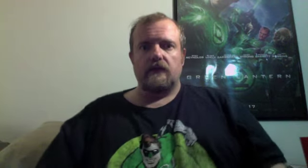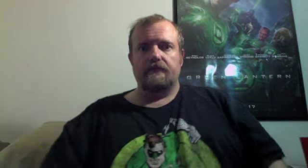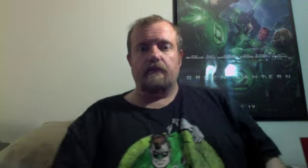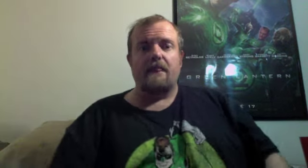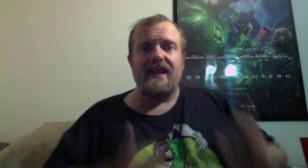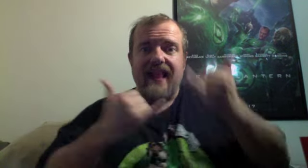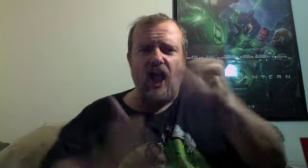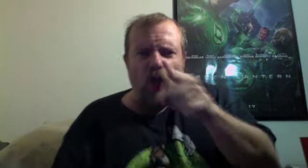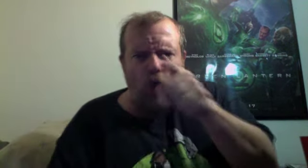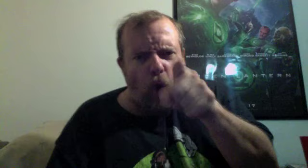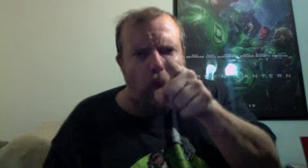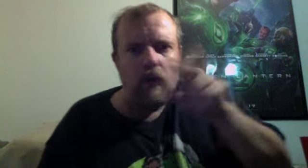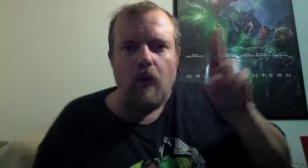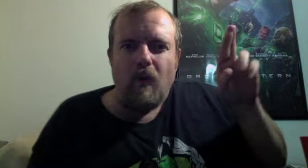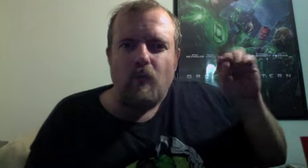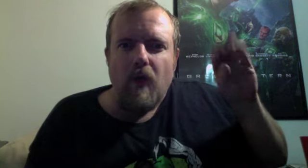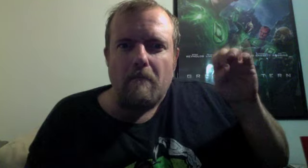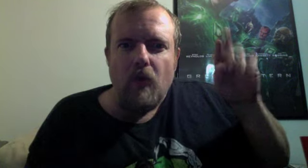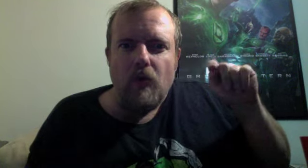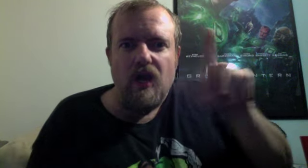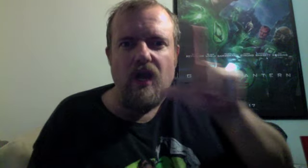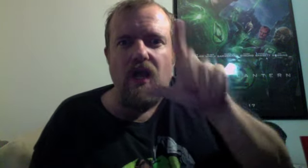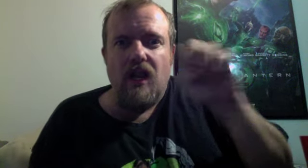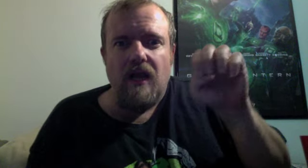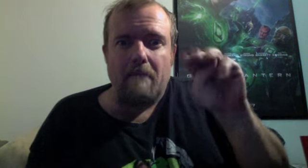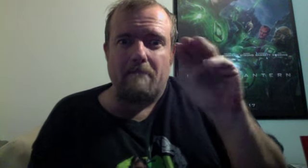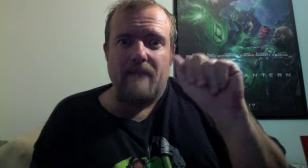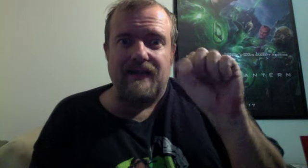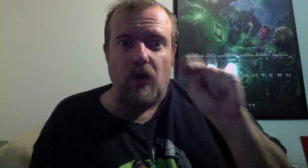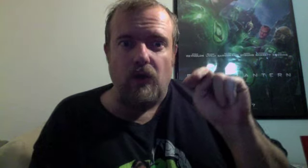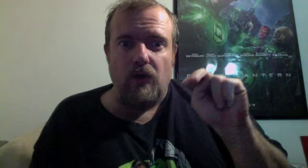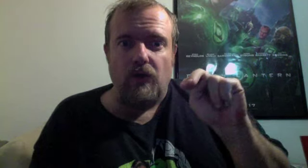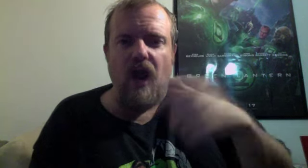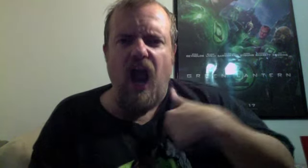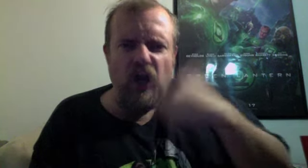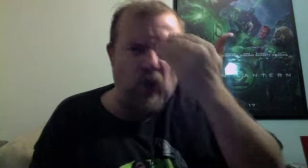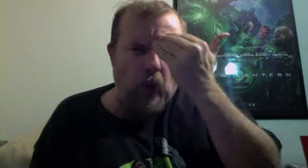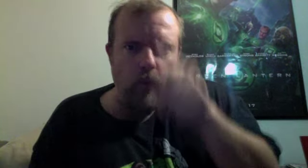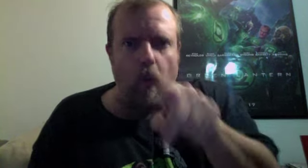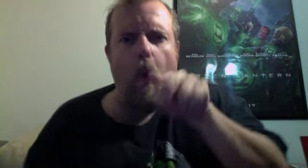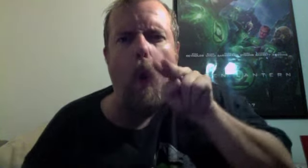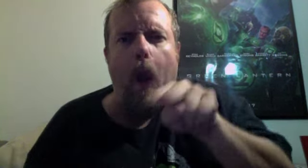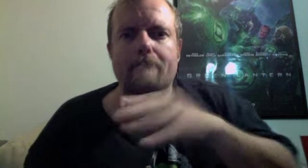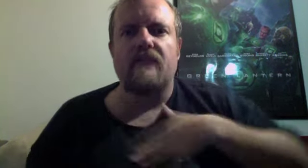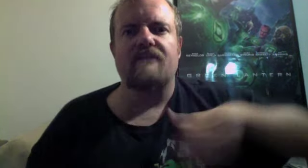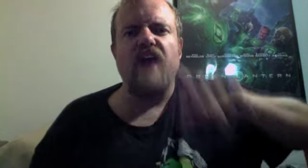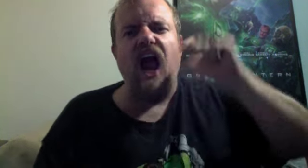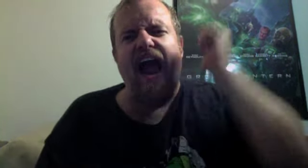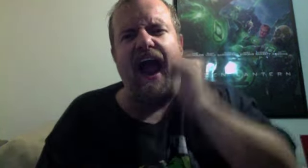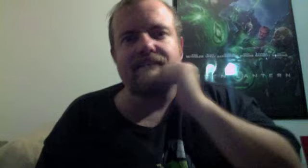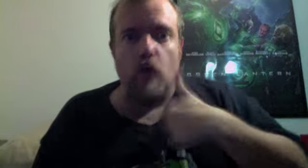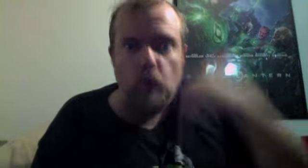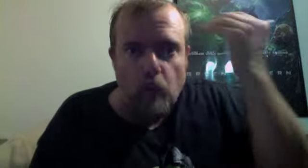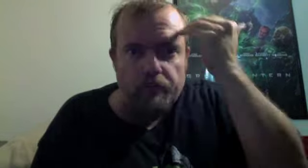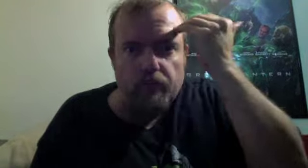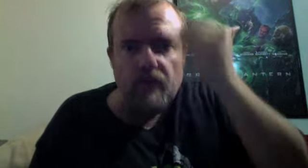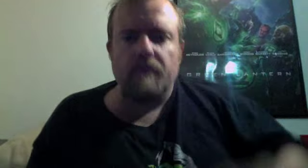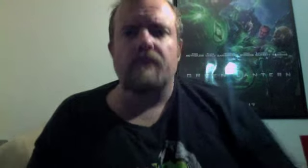school. I'm Vicky. I live in Rush Valley, Utah. When I bought Dragon and I saw how easy it was to use, I thought about